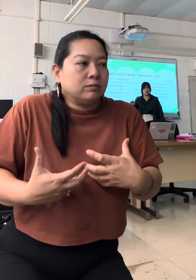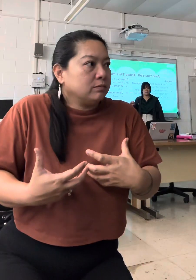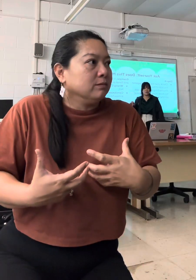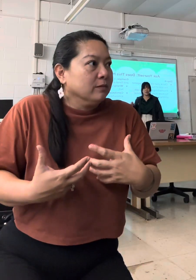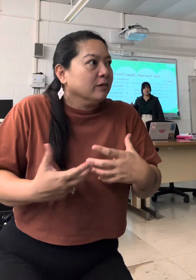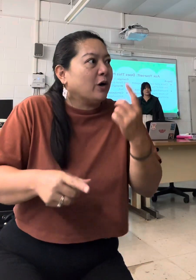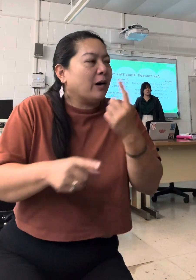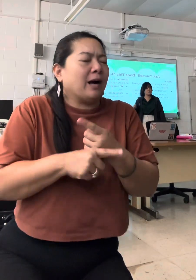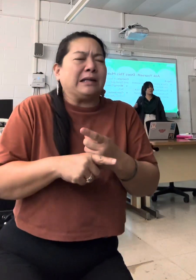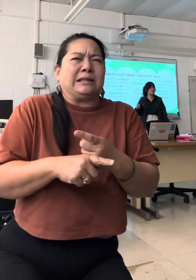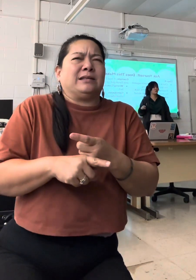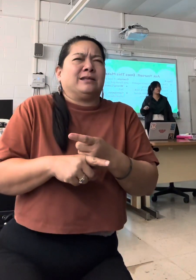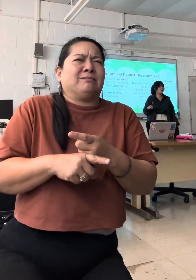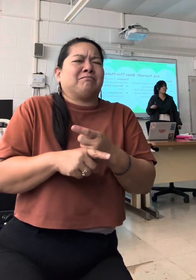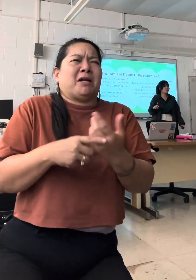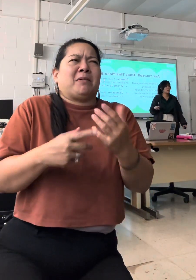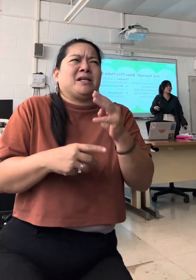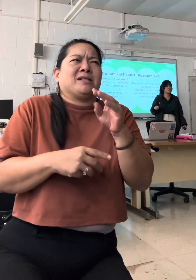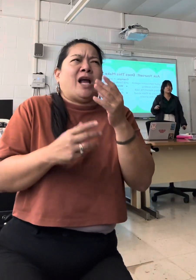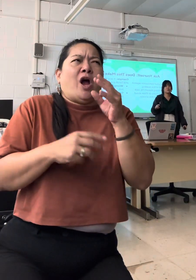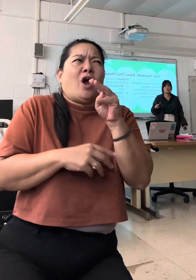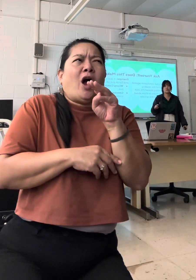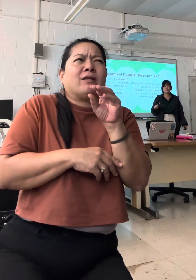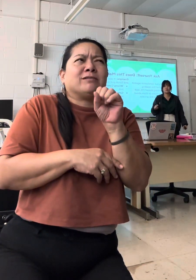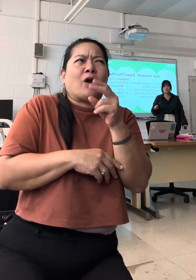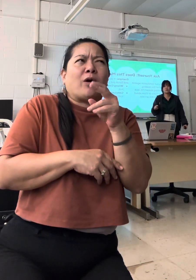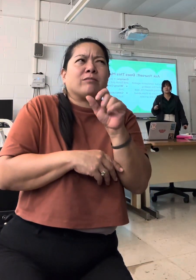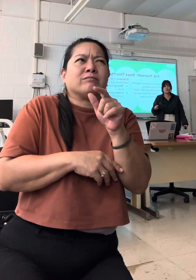then? Does that make sense?